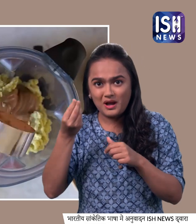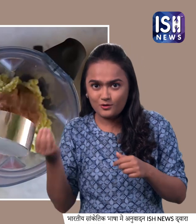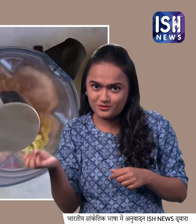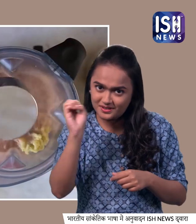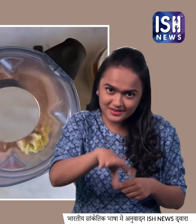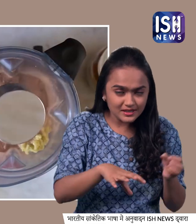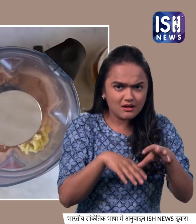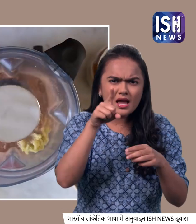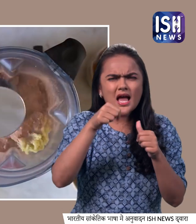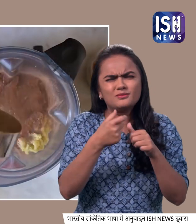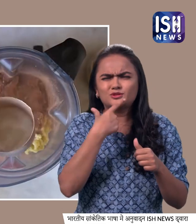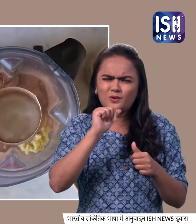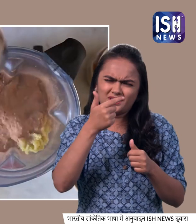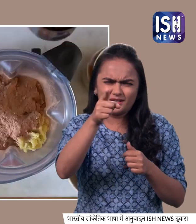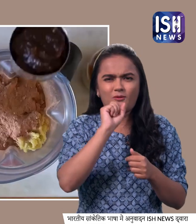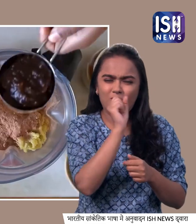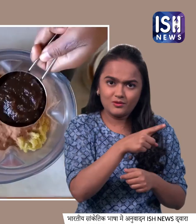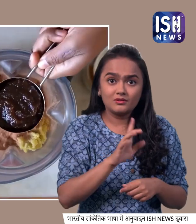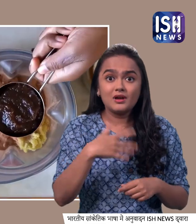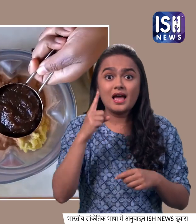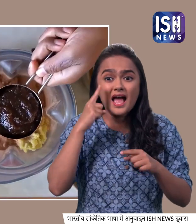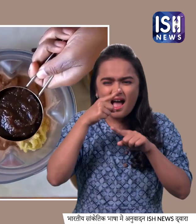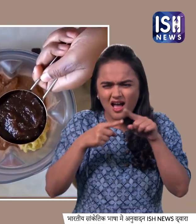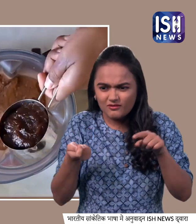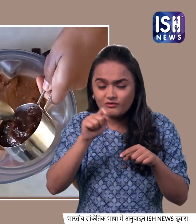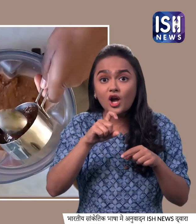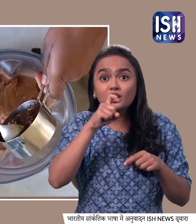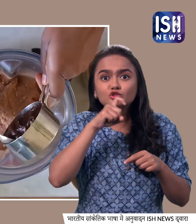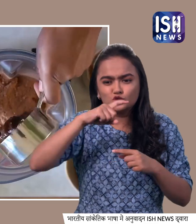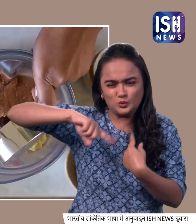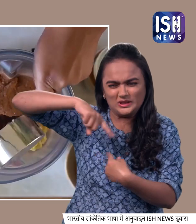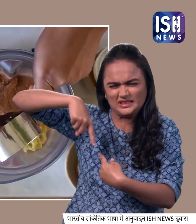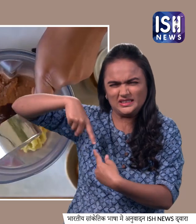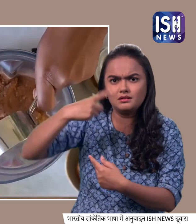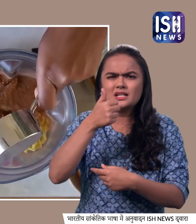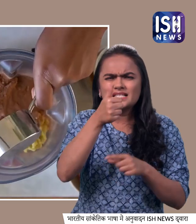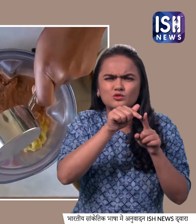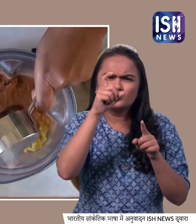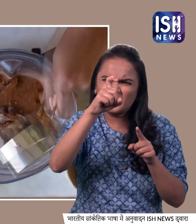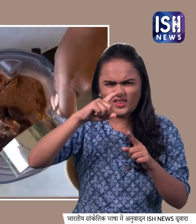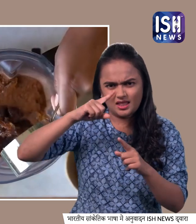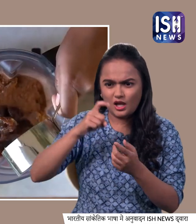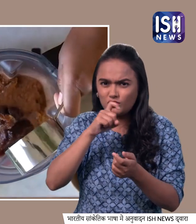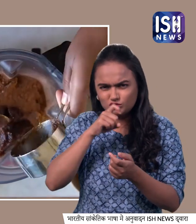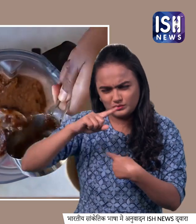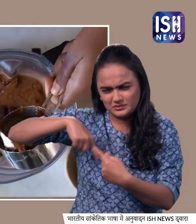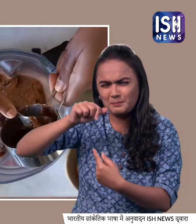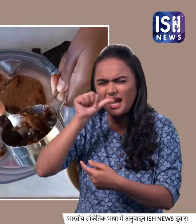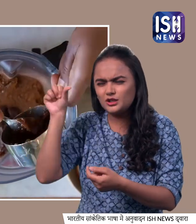also order from Half a cup of kajur paste. Now, will blend in 6-7 kajur with a little bit water